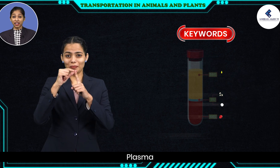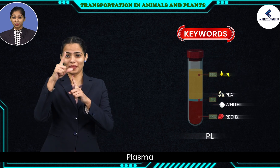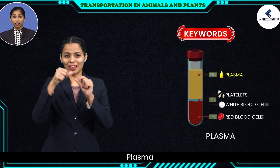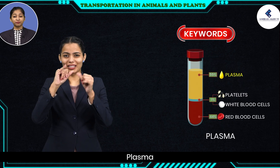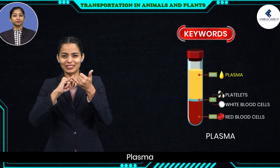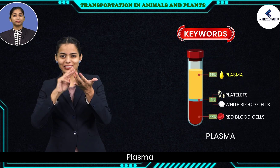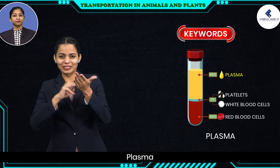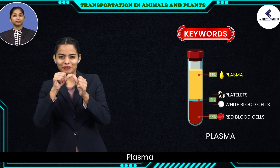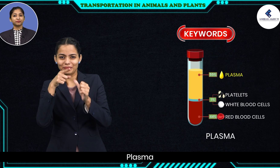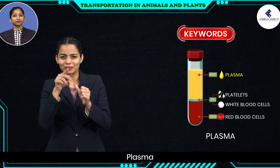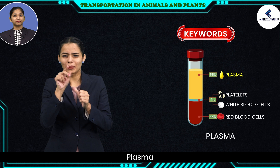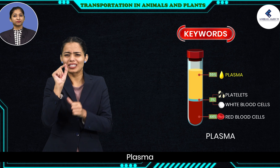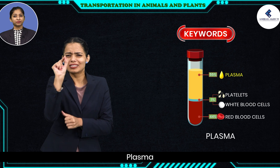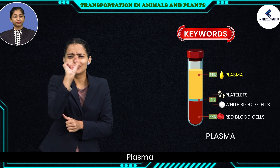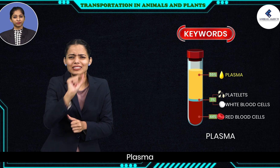plasma,